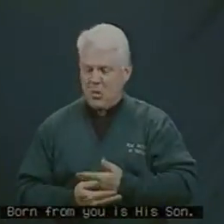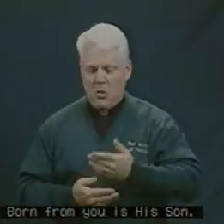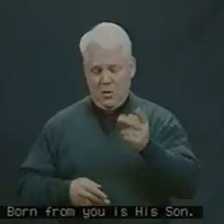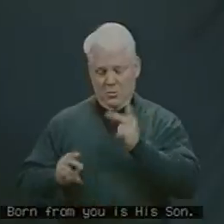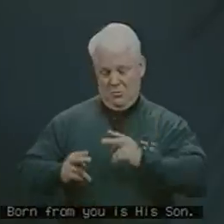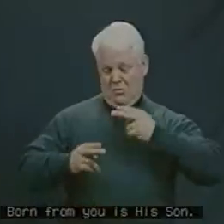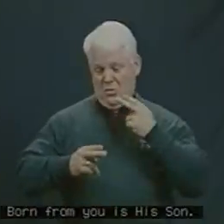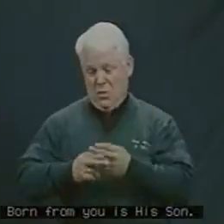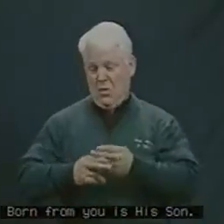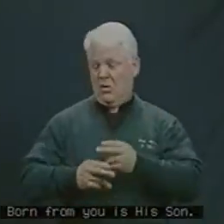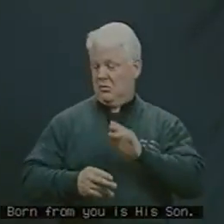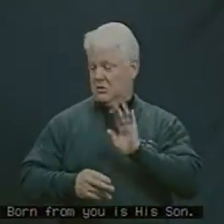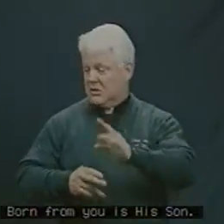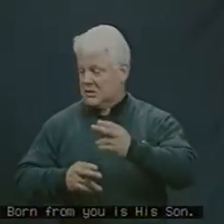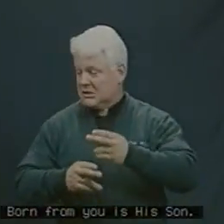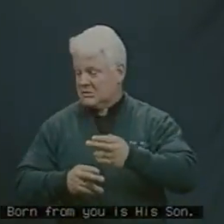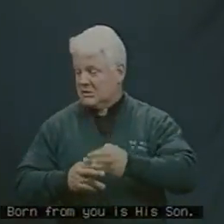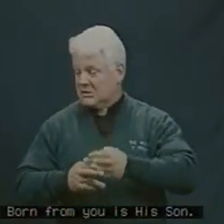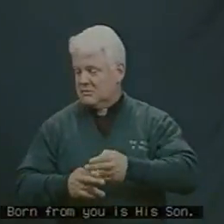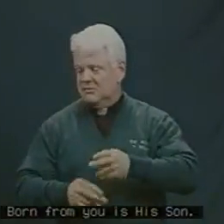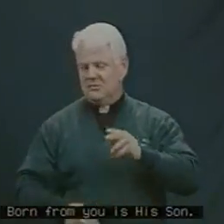Born from you is His Son.